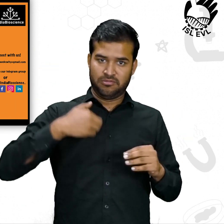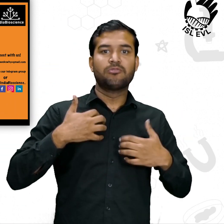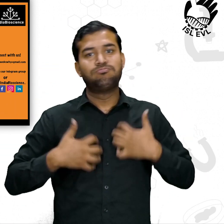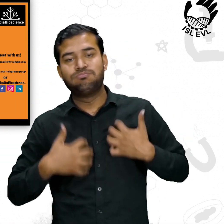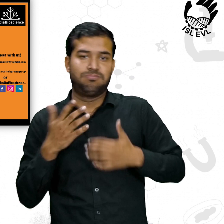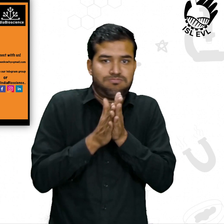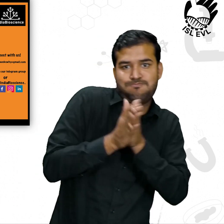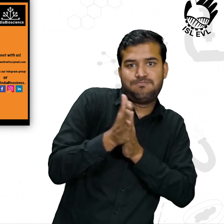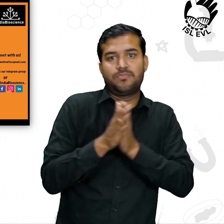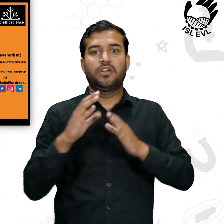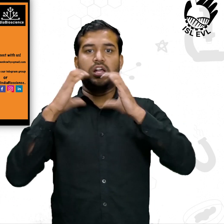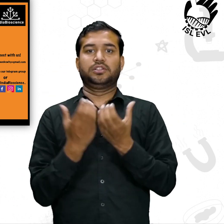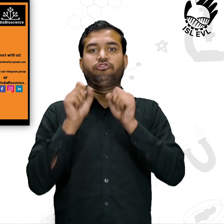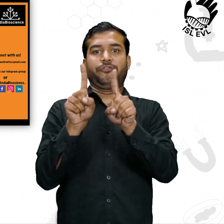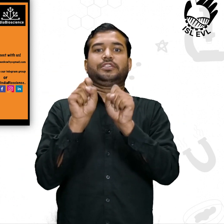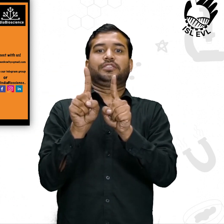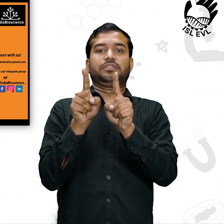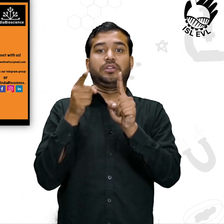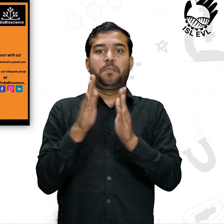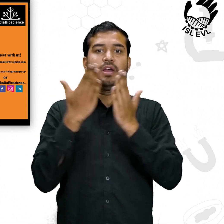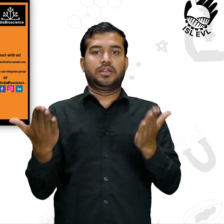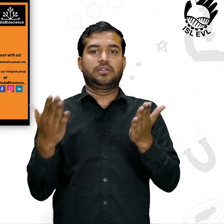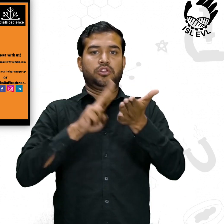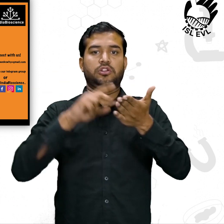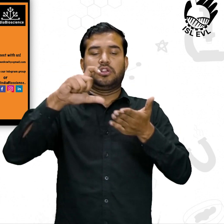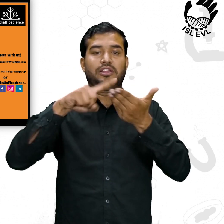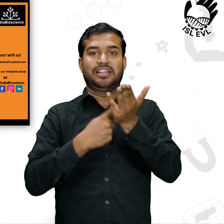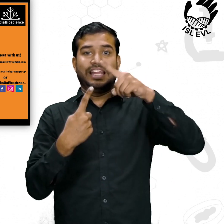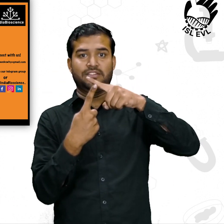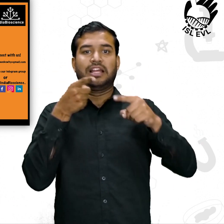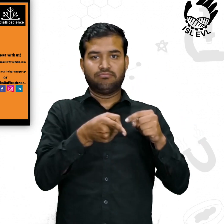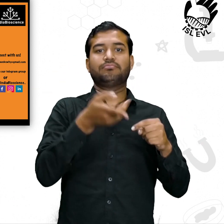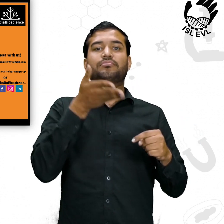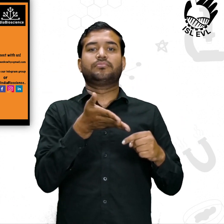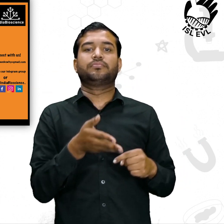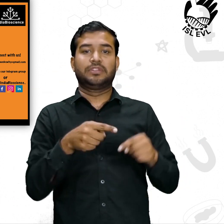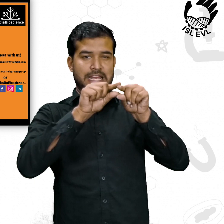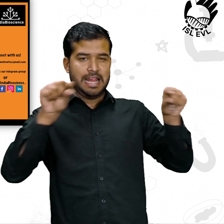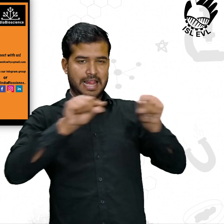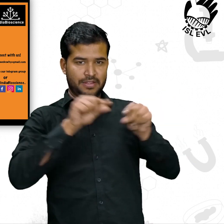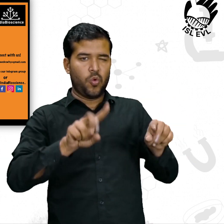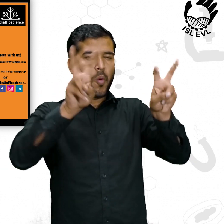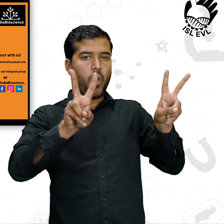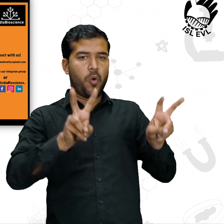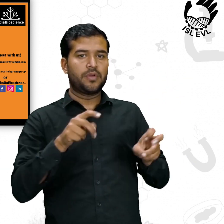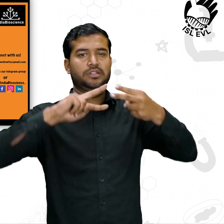genetics. First studied genetics in my 11th class. So 11th class I was CBSE course, so NCRT book.